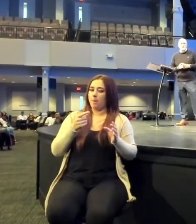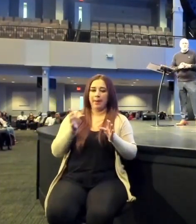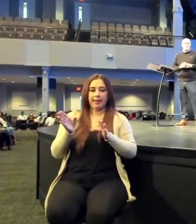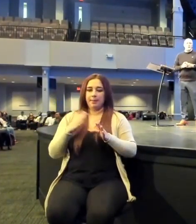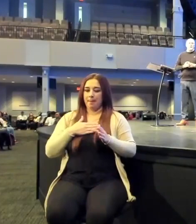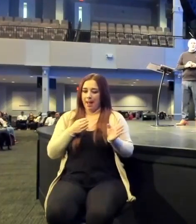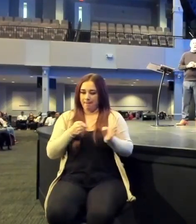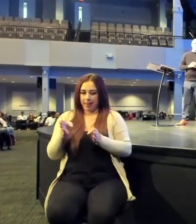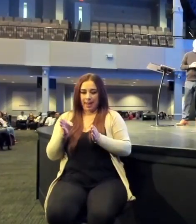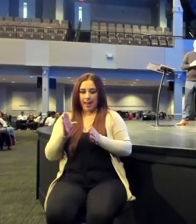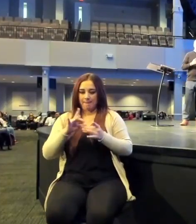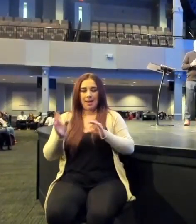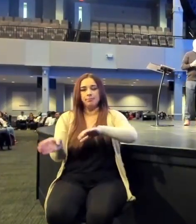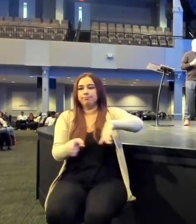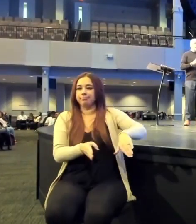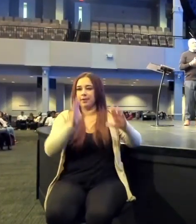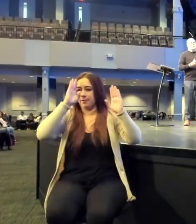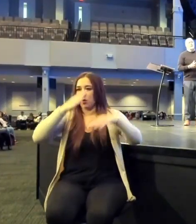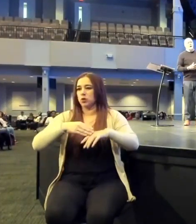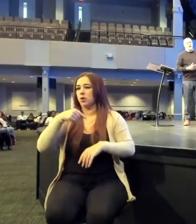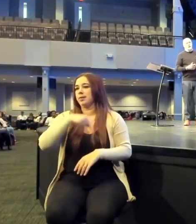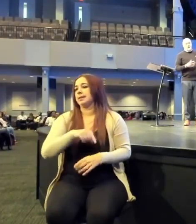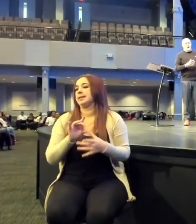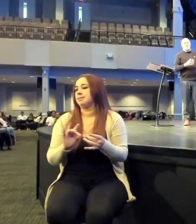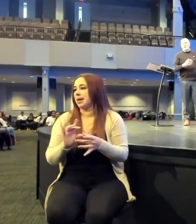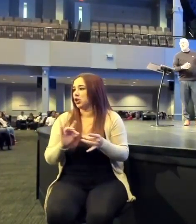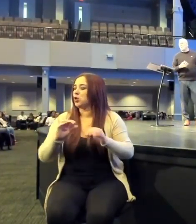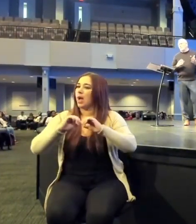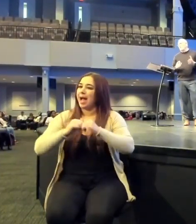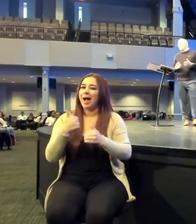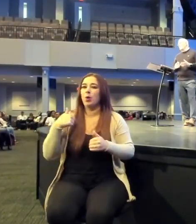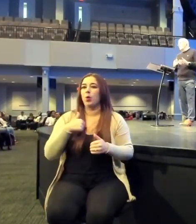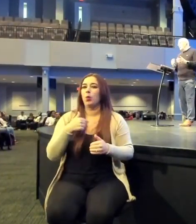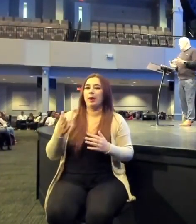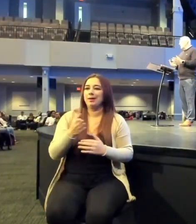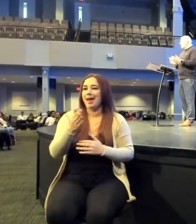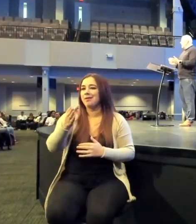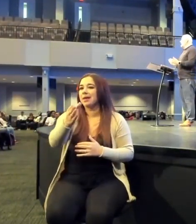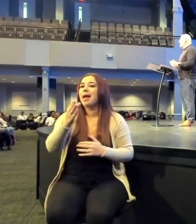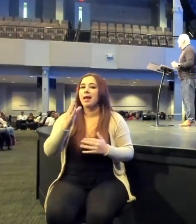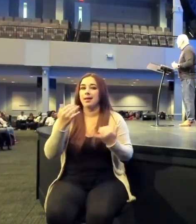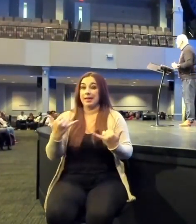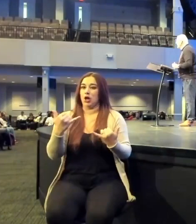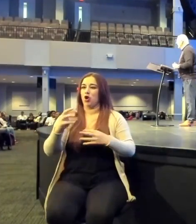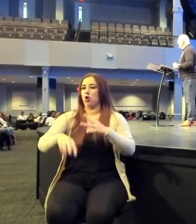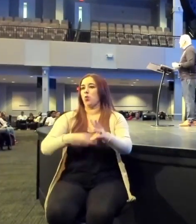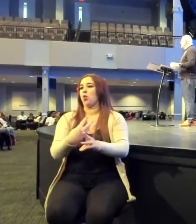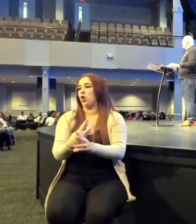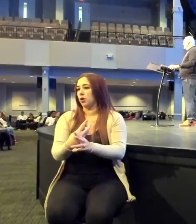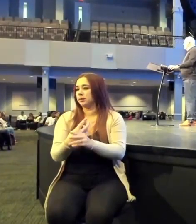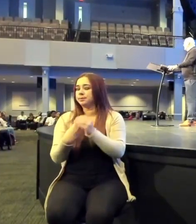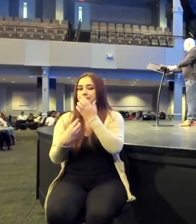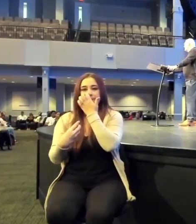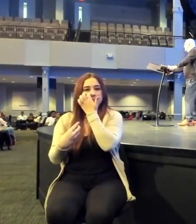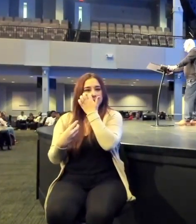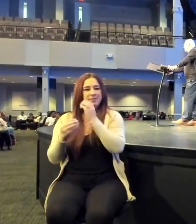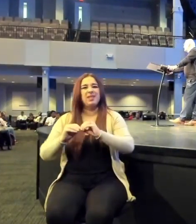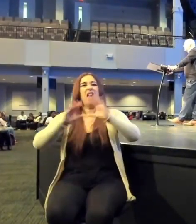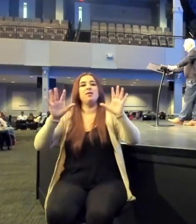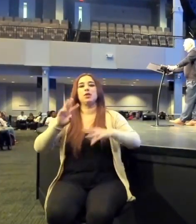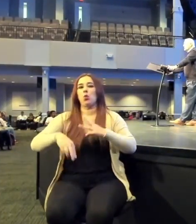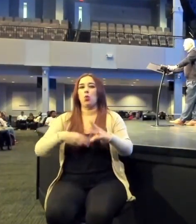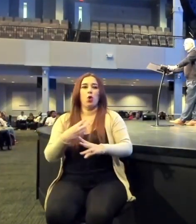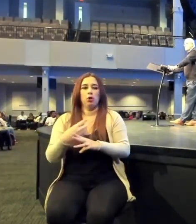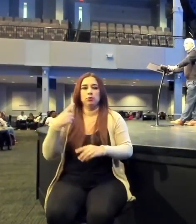at this season and to take a look at how do you and I navigate the world that we're in right now. Obviously, our world is a very